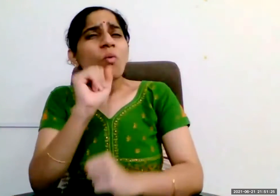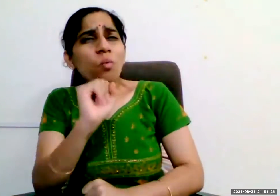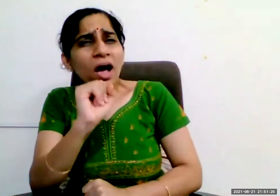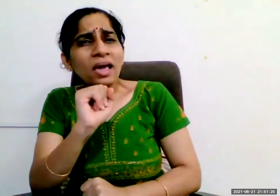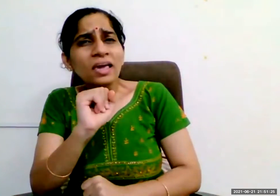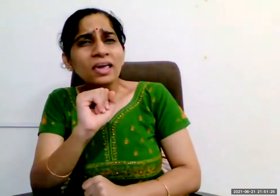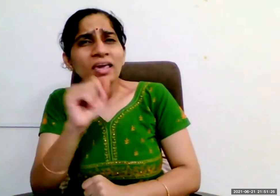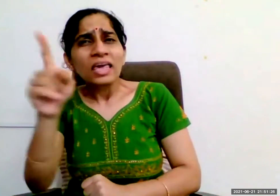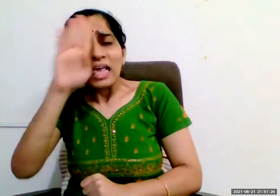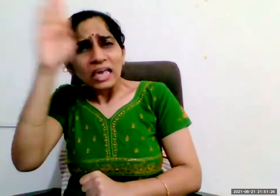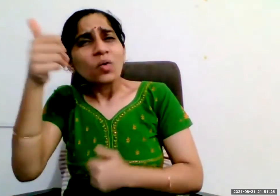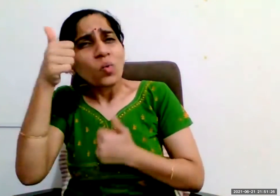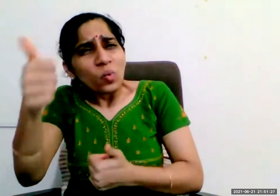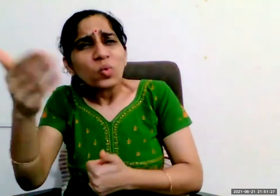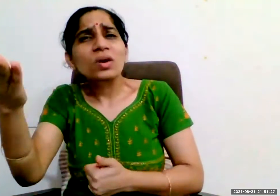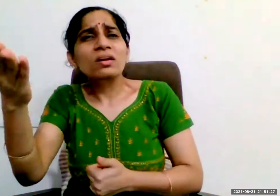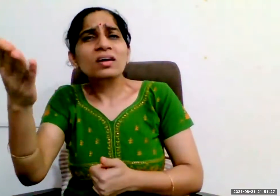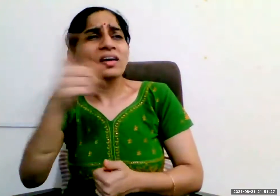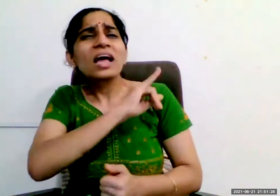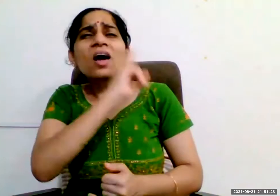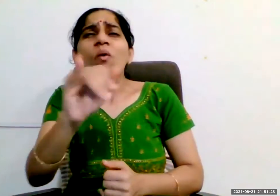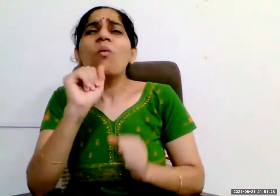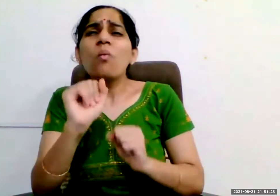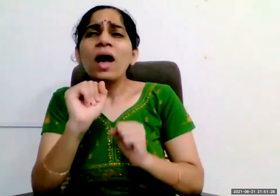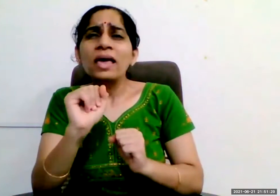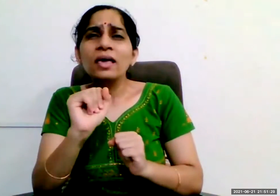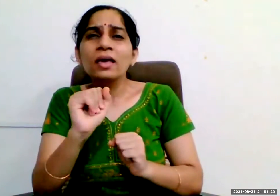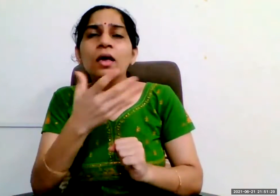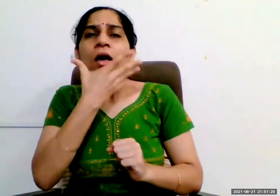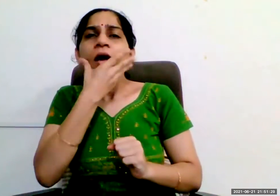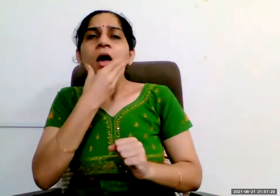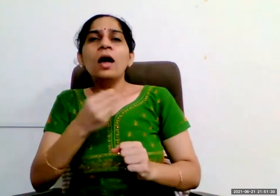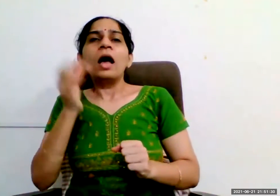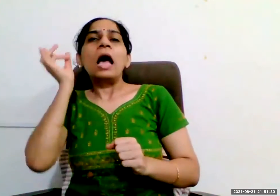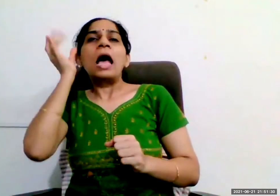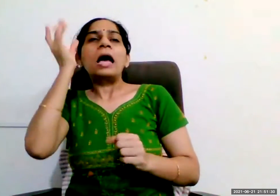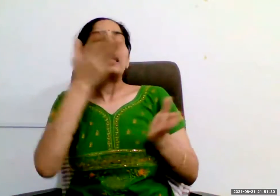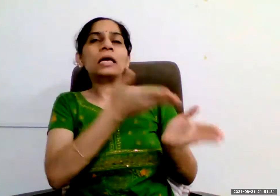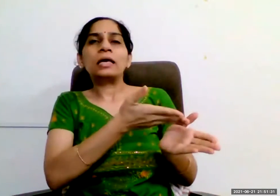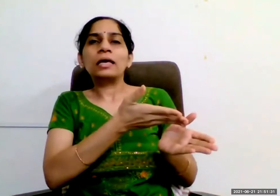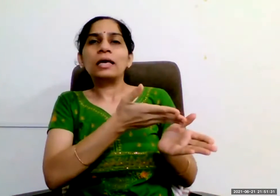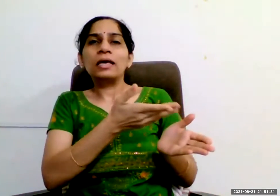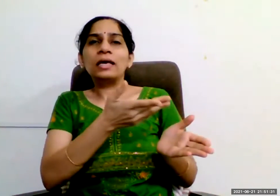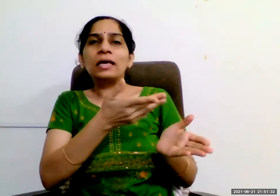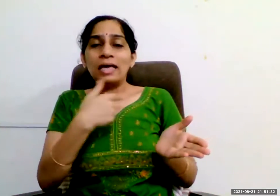Anyways, nothing could be done. Parikshit Maharaj was a very great king, and he was a great human being, and he accepted his